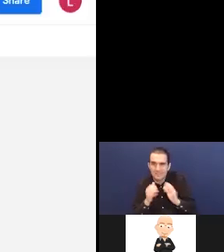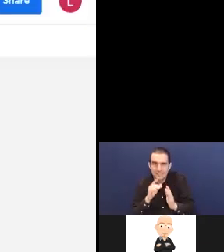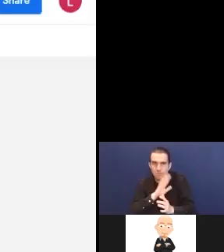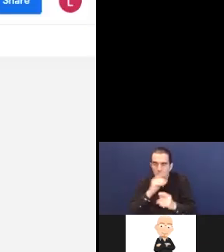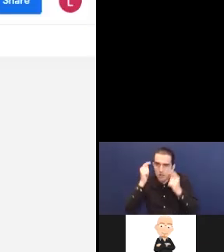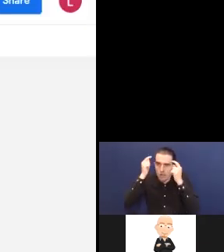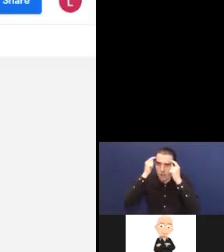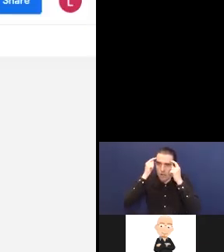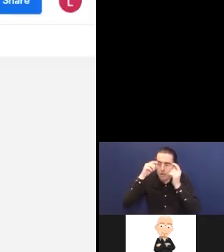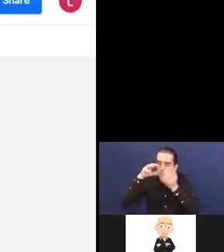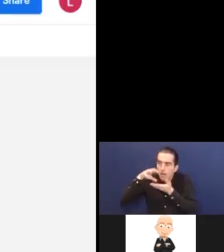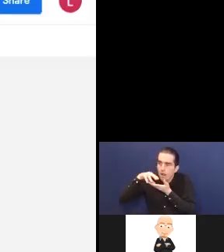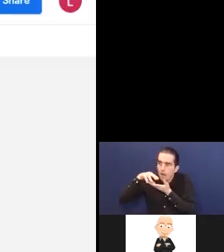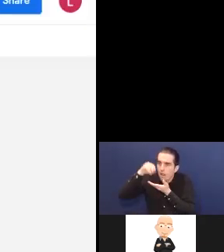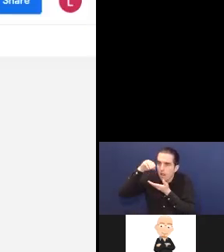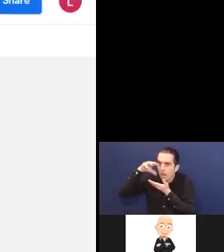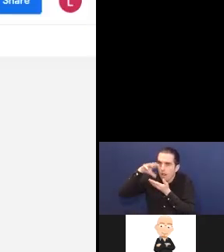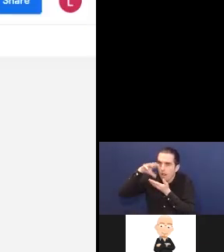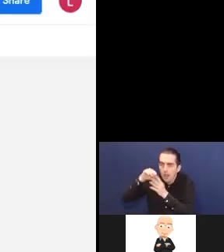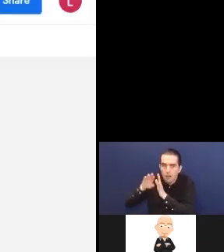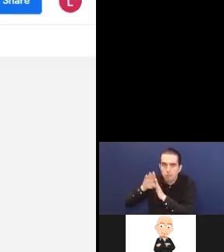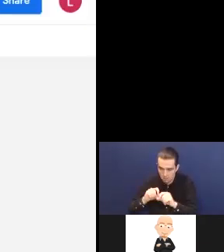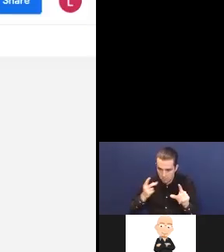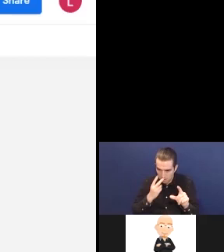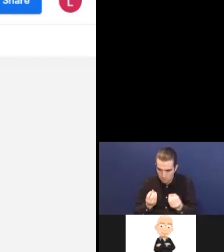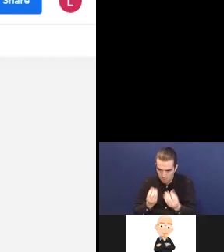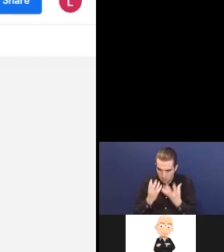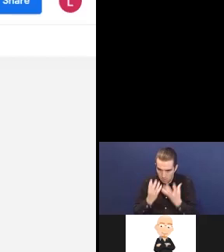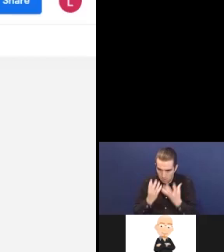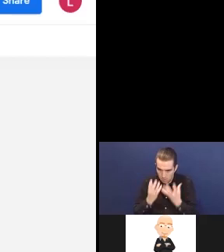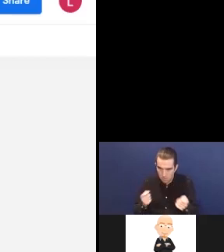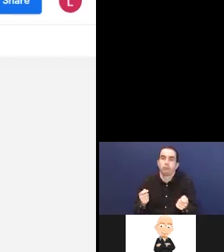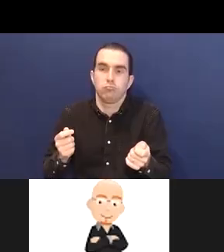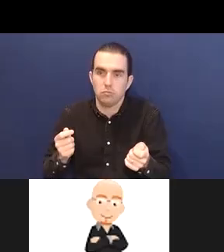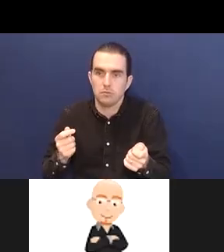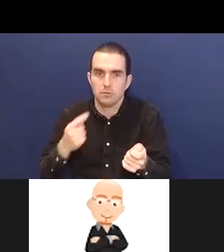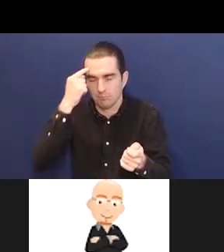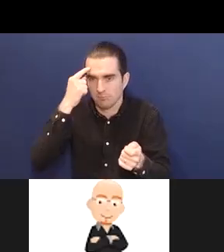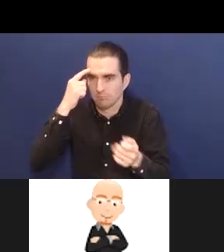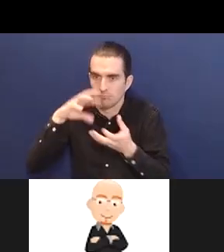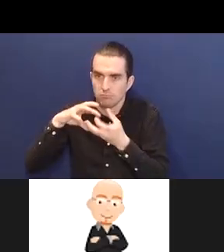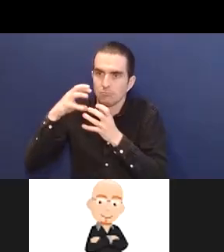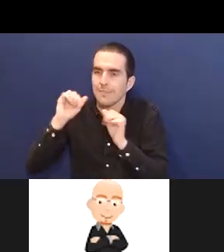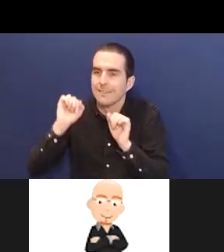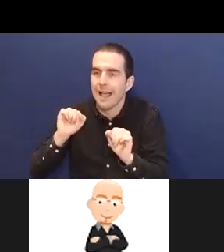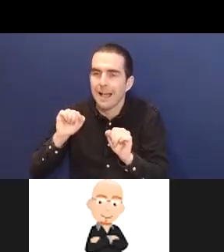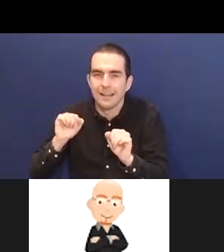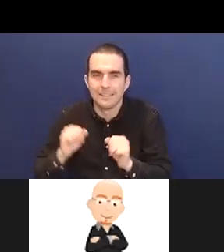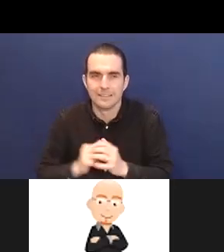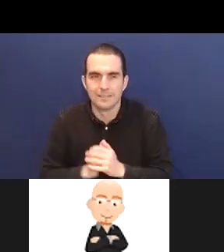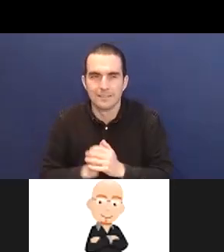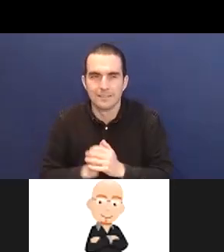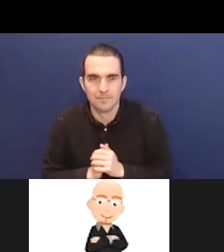you. Thank you for your contribution. And that